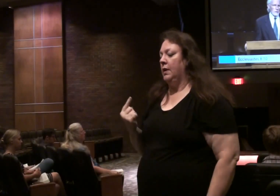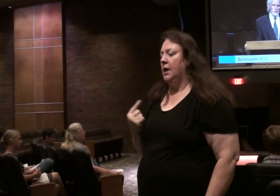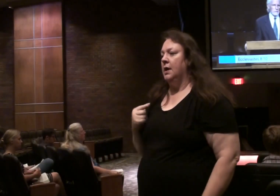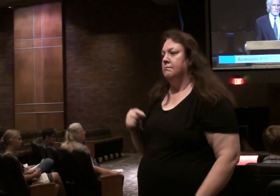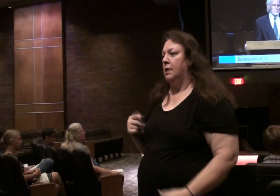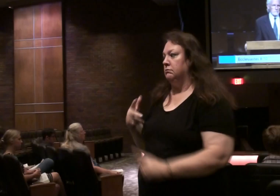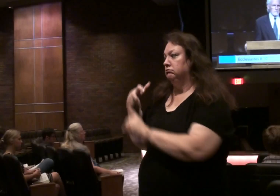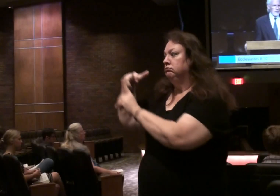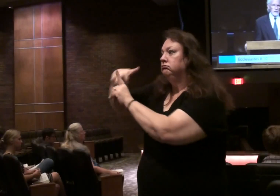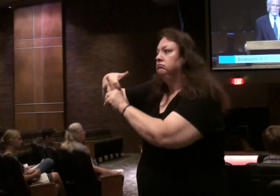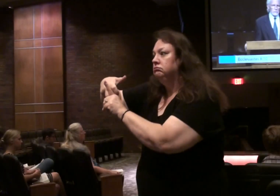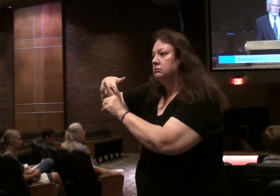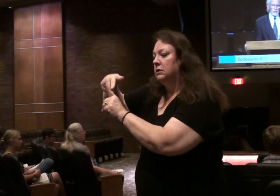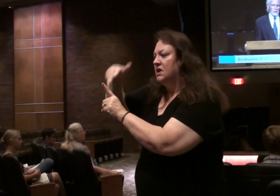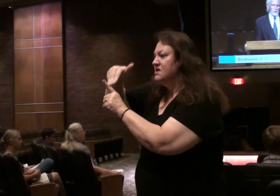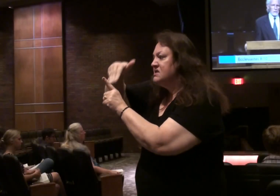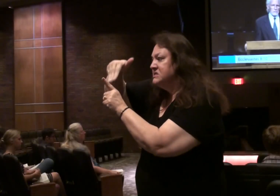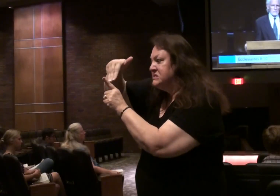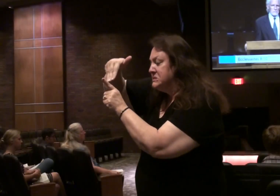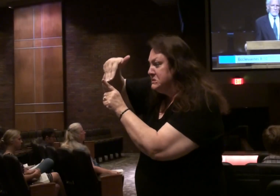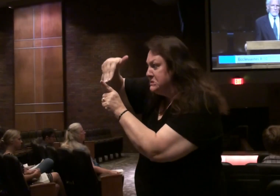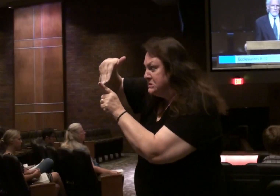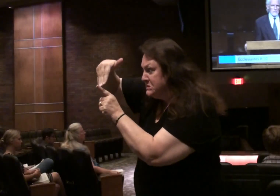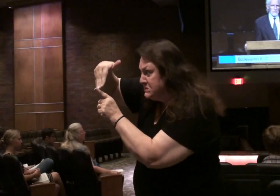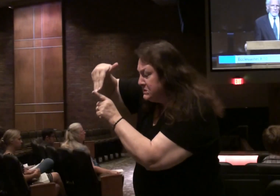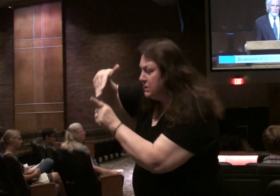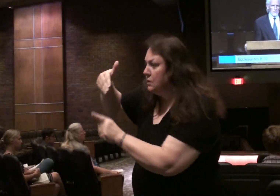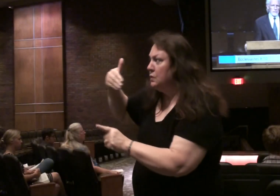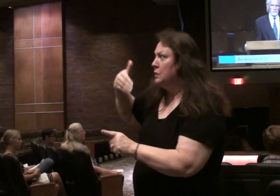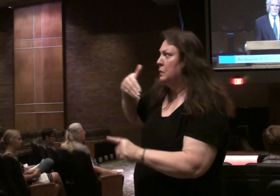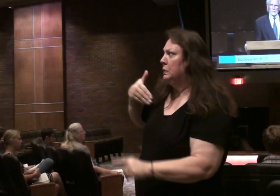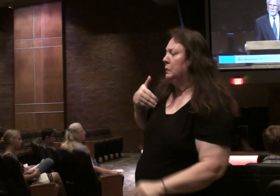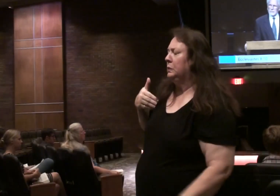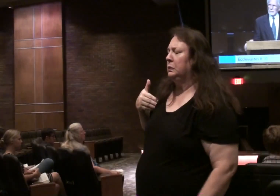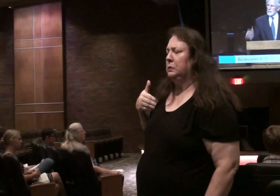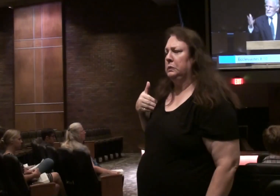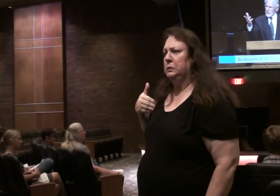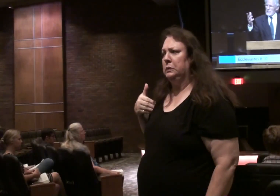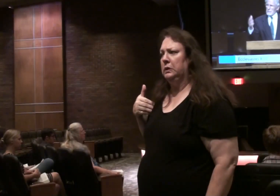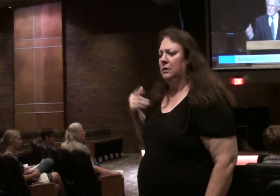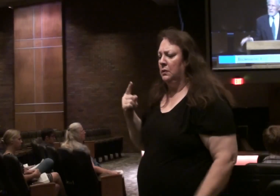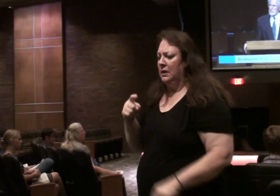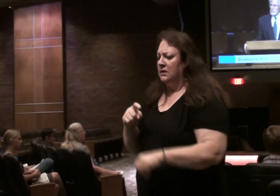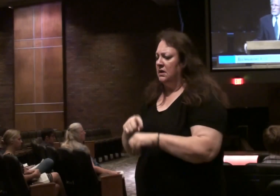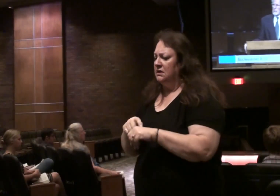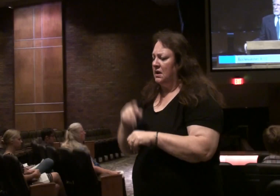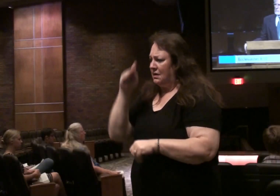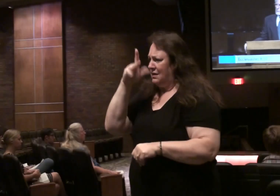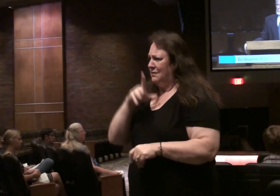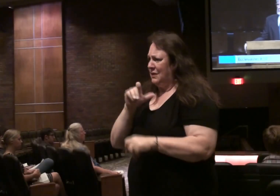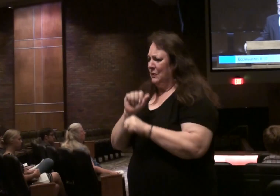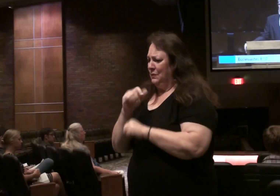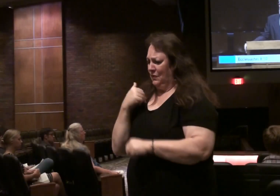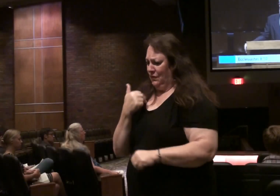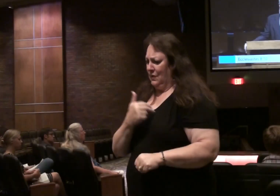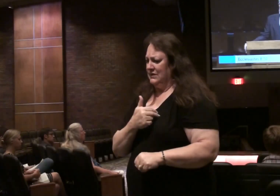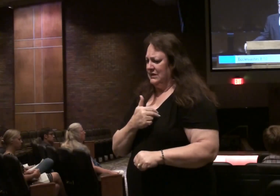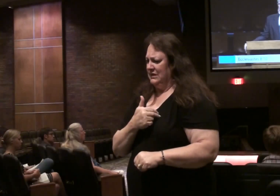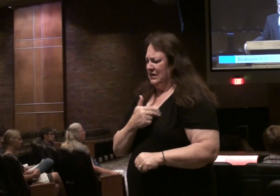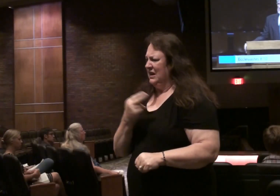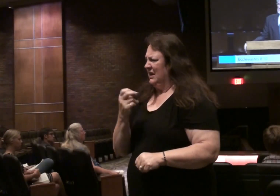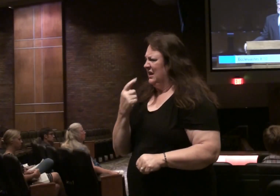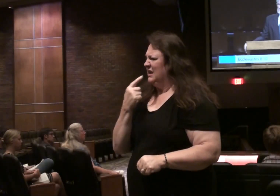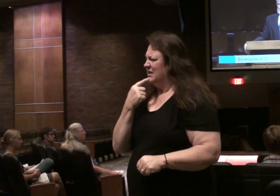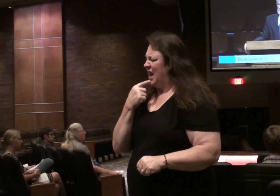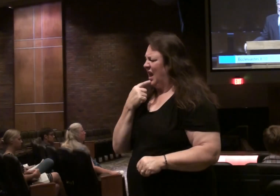on somebody, he just wouldn't let it go. Brother Bridge said one time about a man who was working for us. He